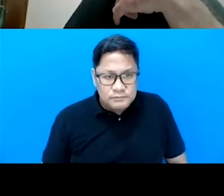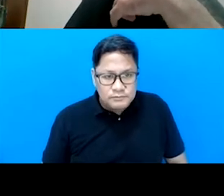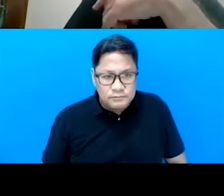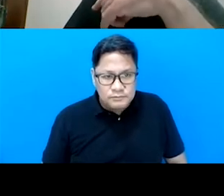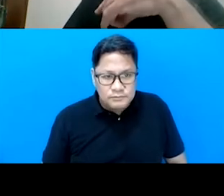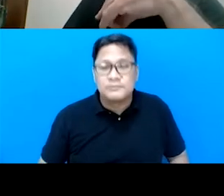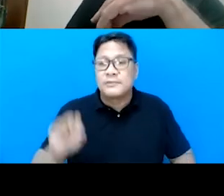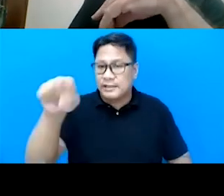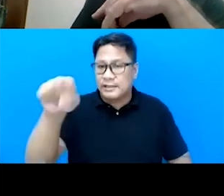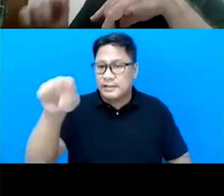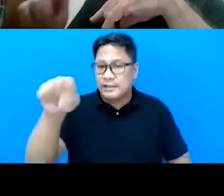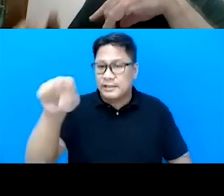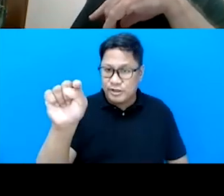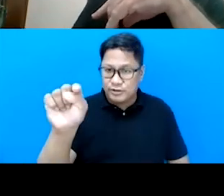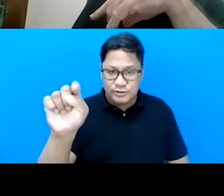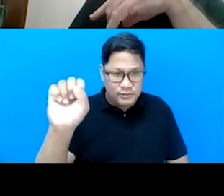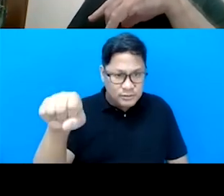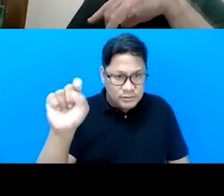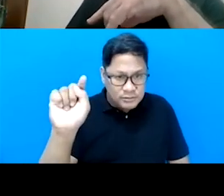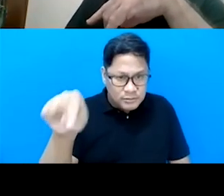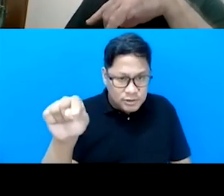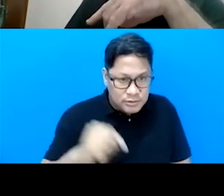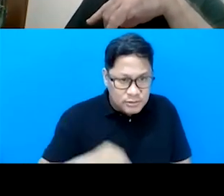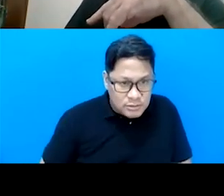Yes, period. Yes.